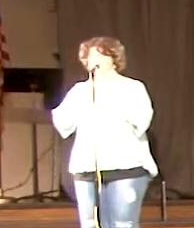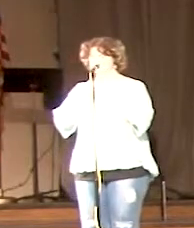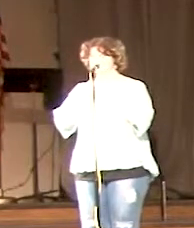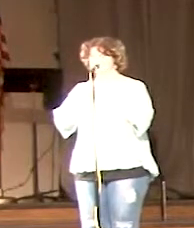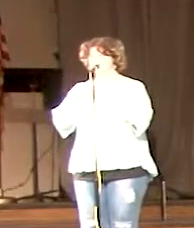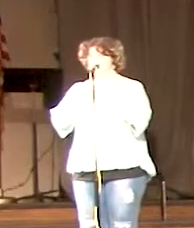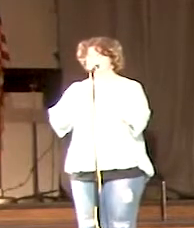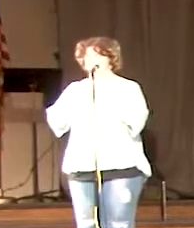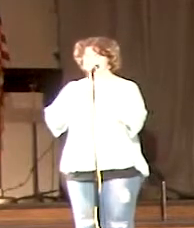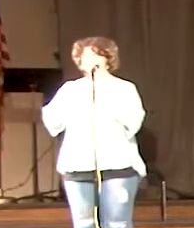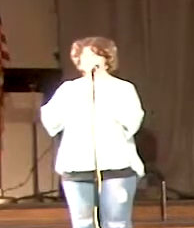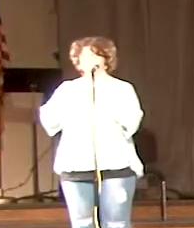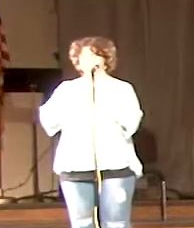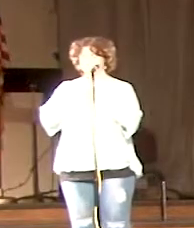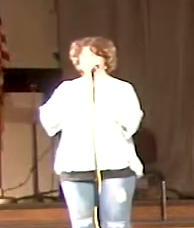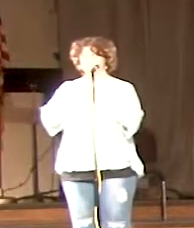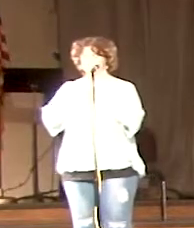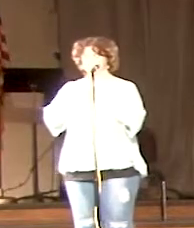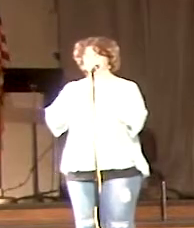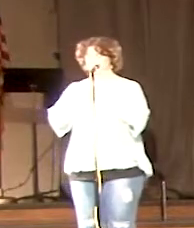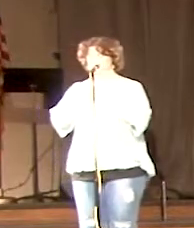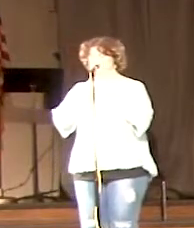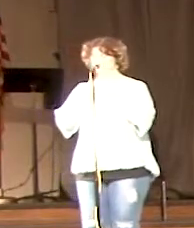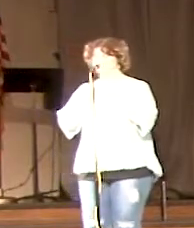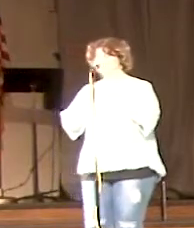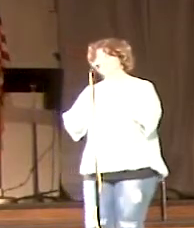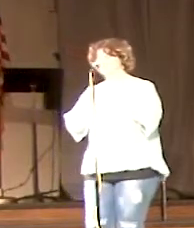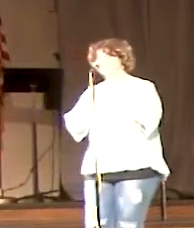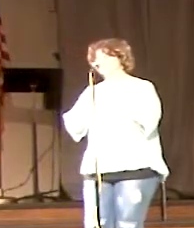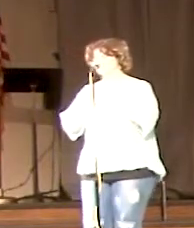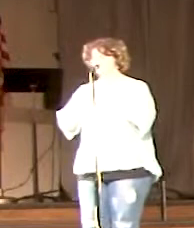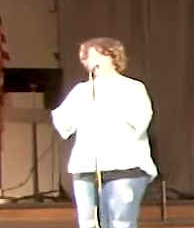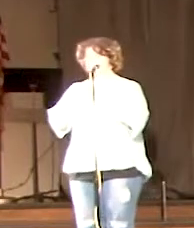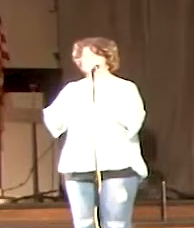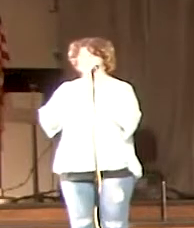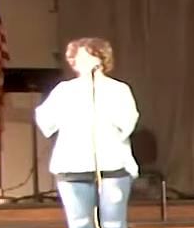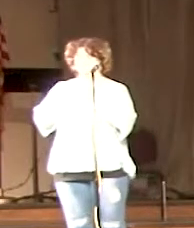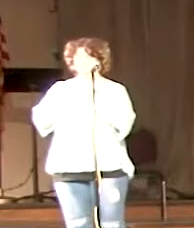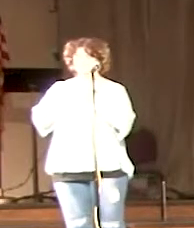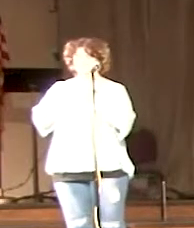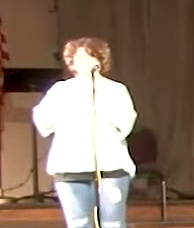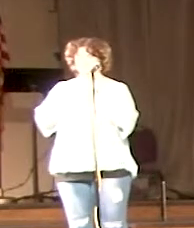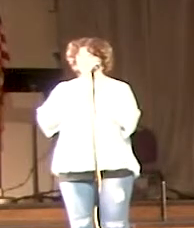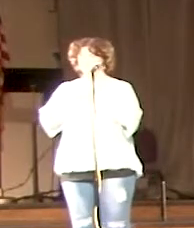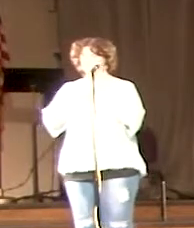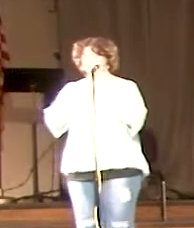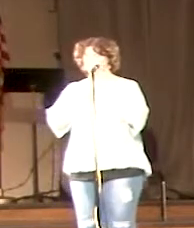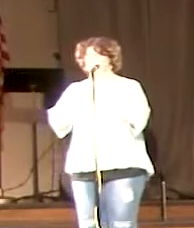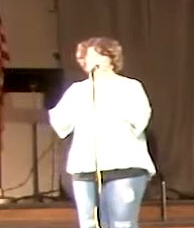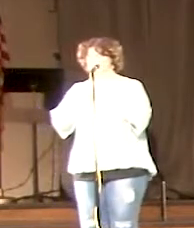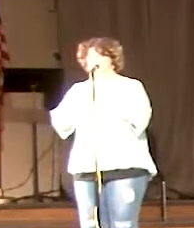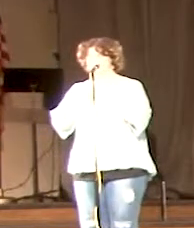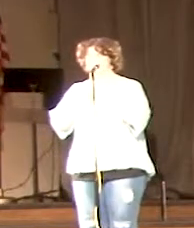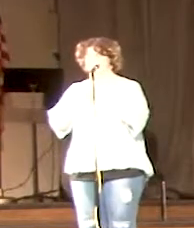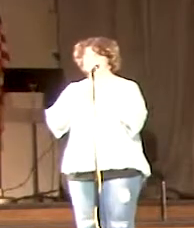The Lord has really been putting on my heart that he wants us to get comfortable and used to doing things by the